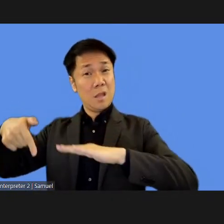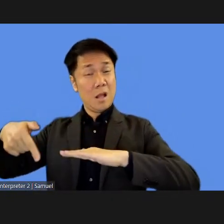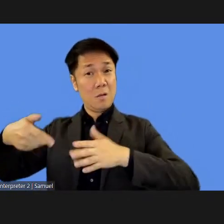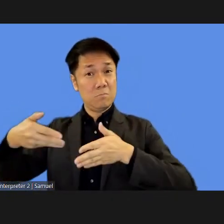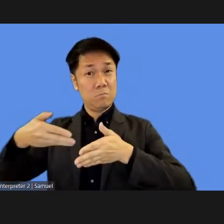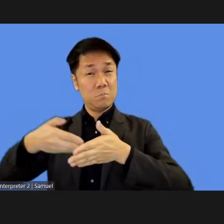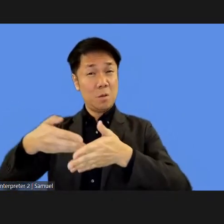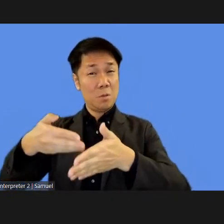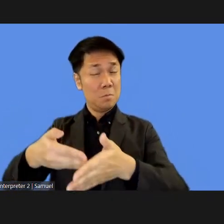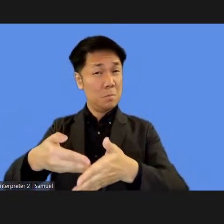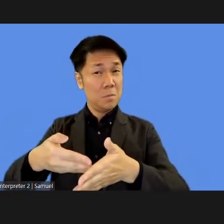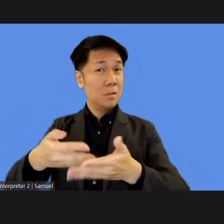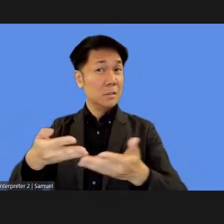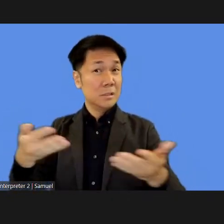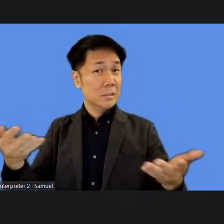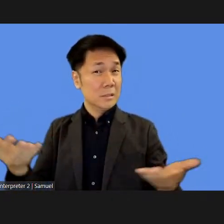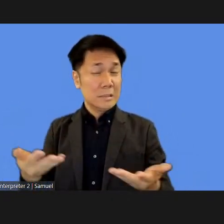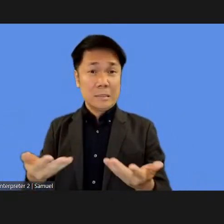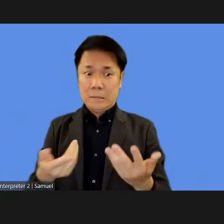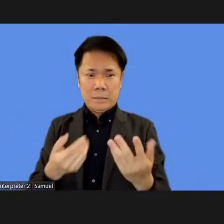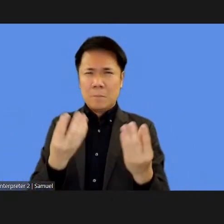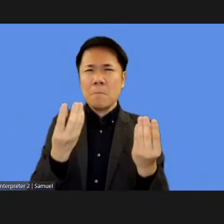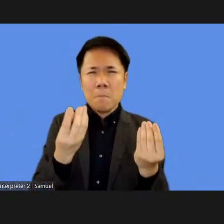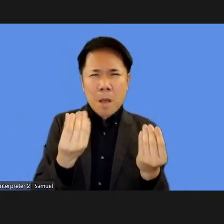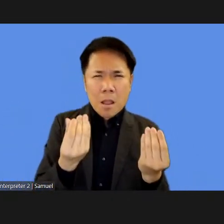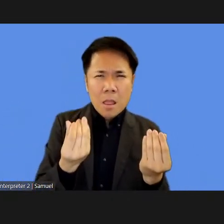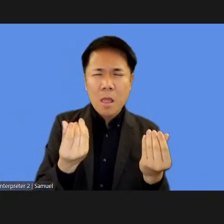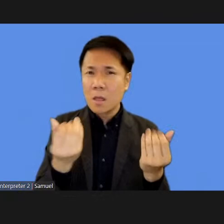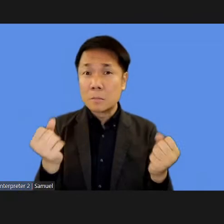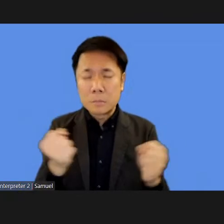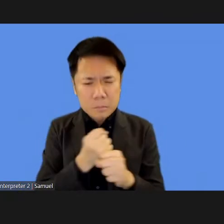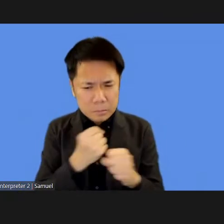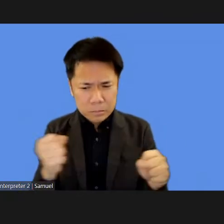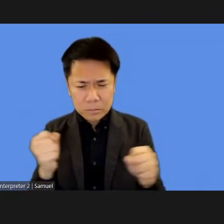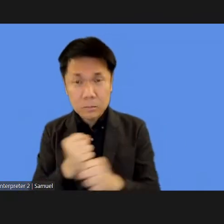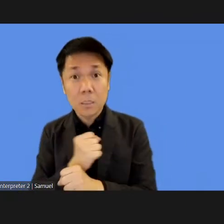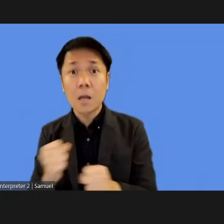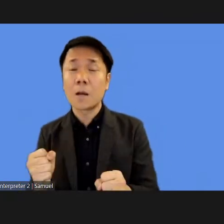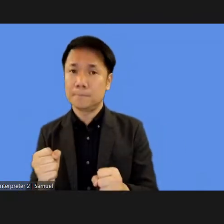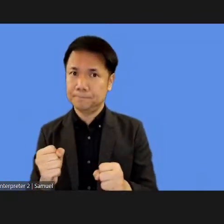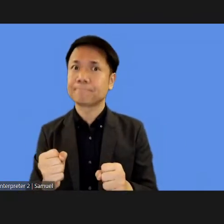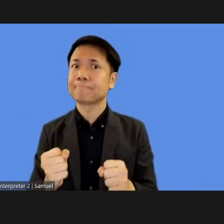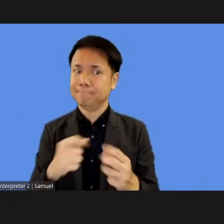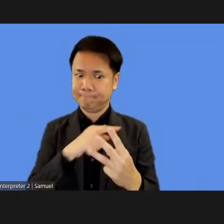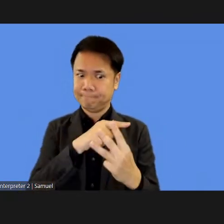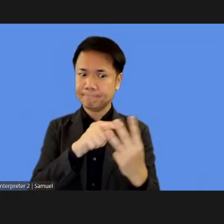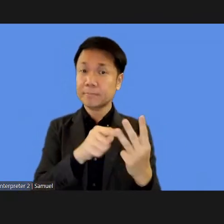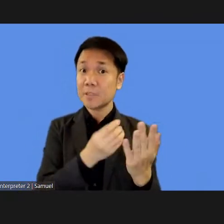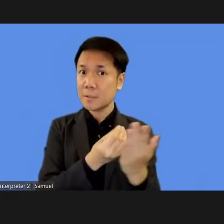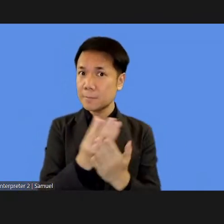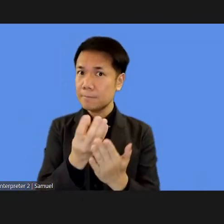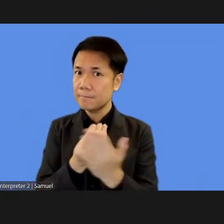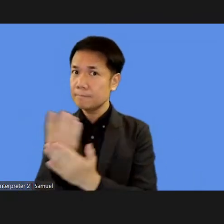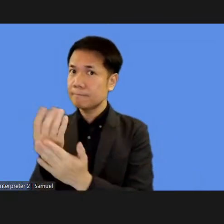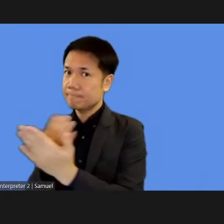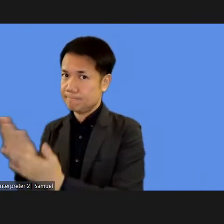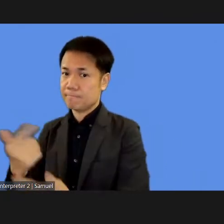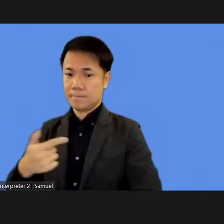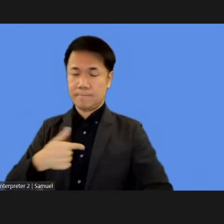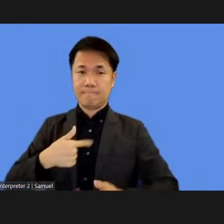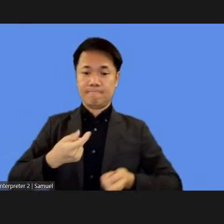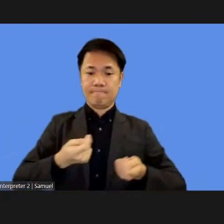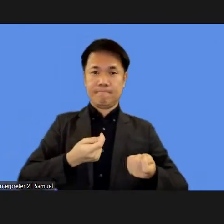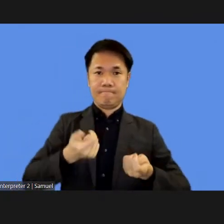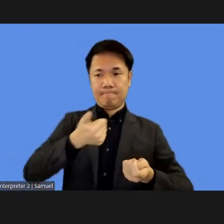facing to meet end mean? So I would definitely, beyond the conceptual issues and then also norm-setting